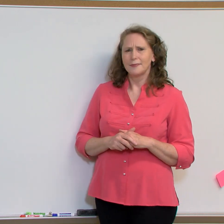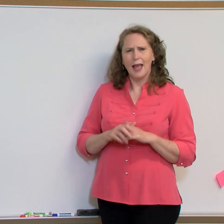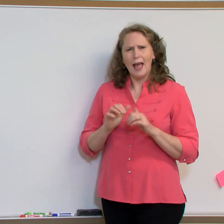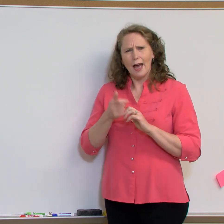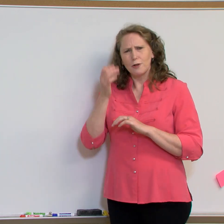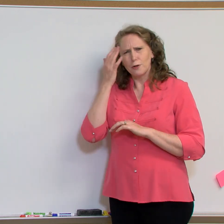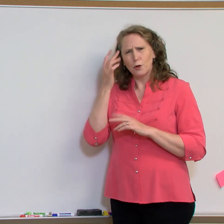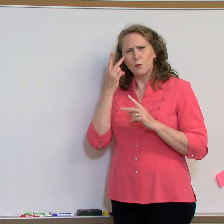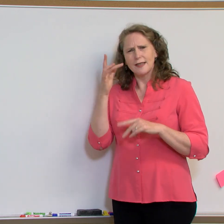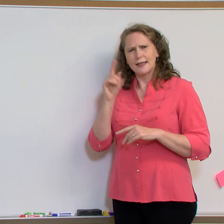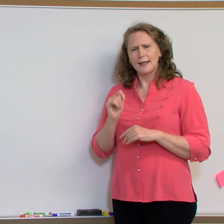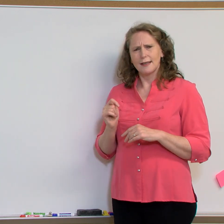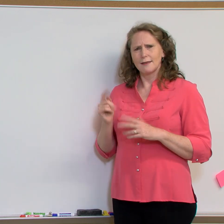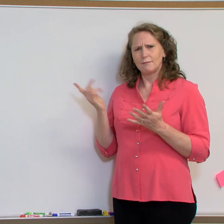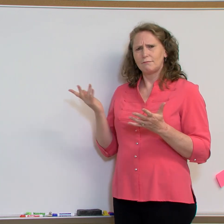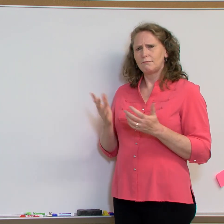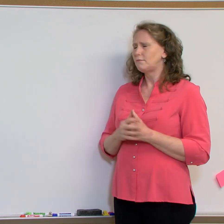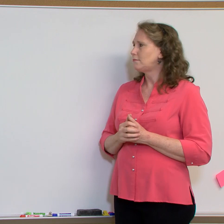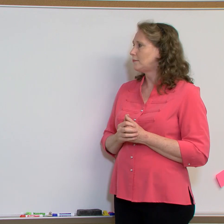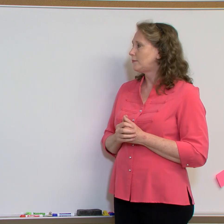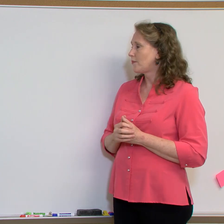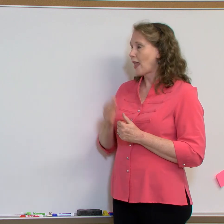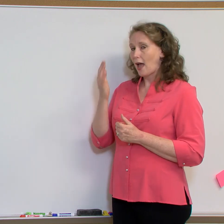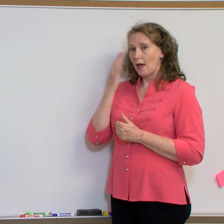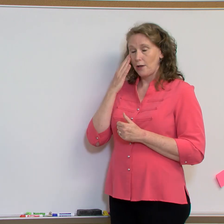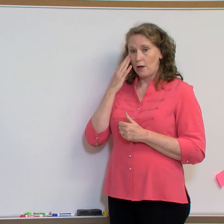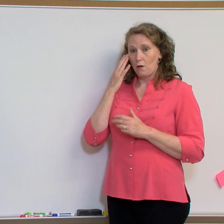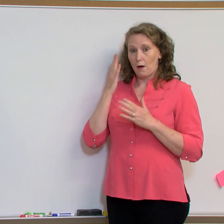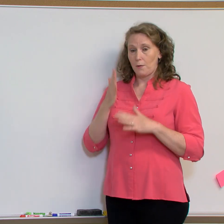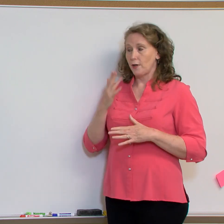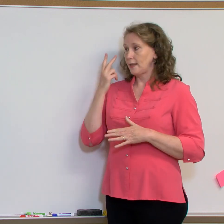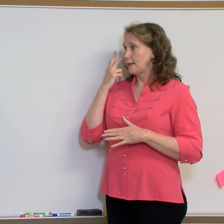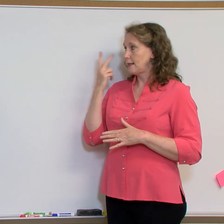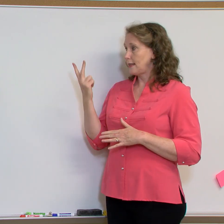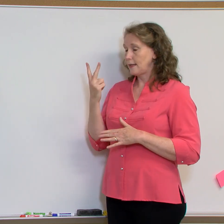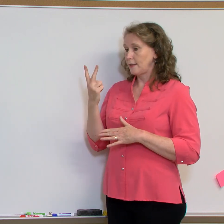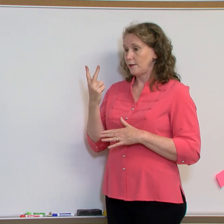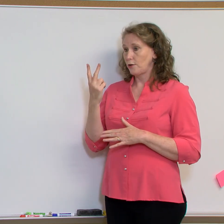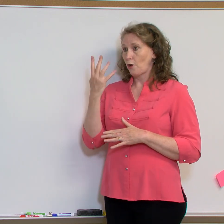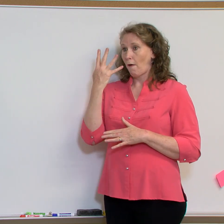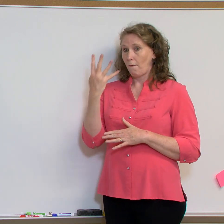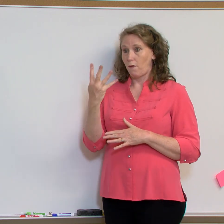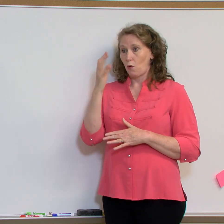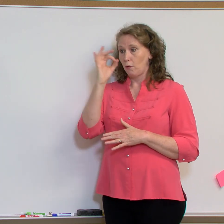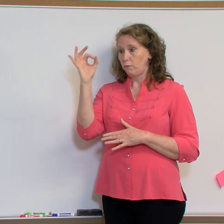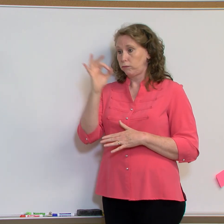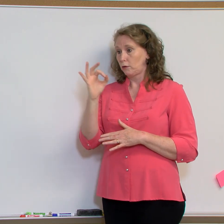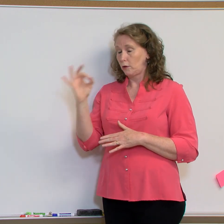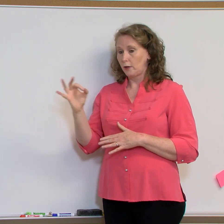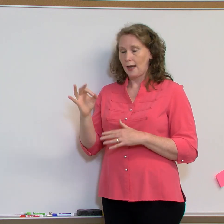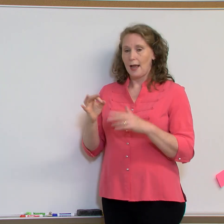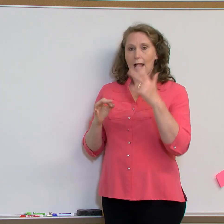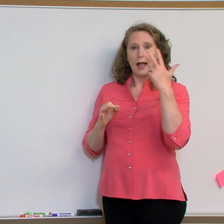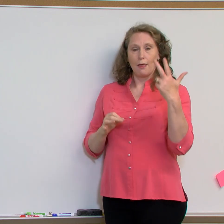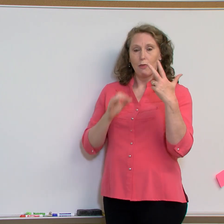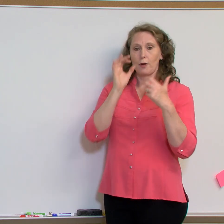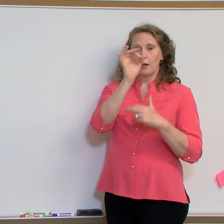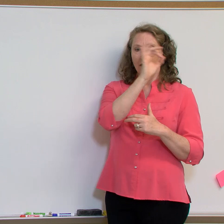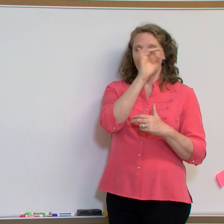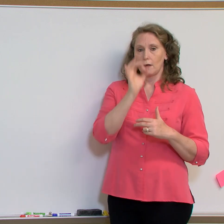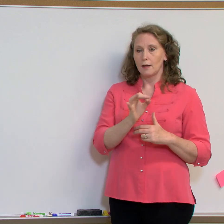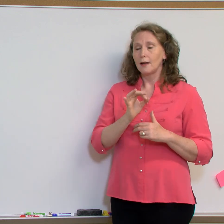How did you see it? I know someone who sees 4 dots and 3 more